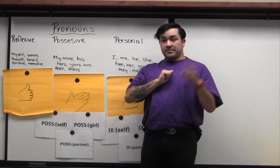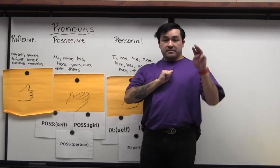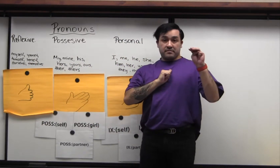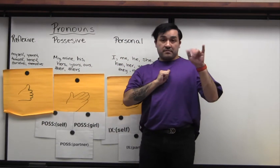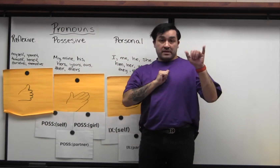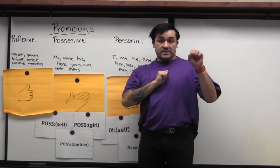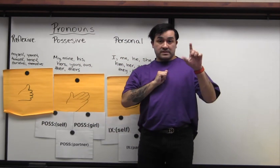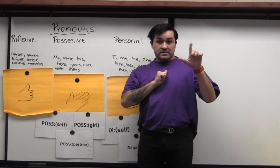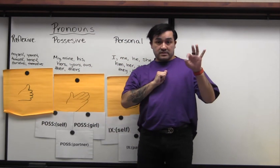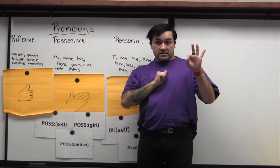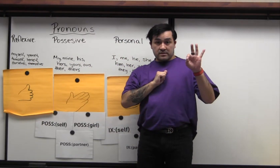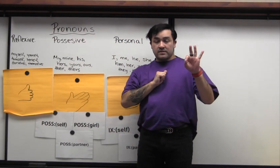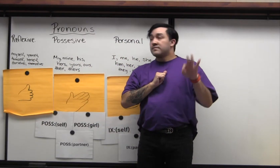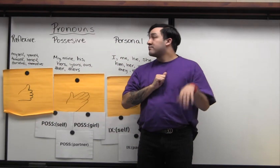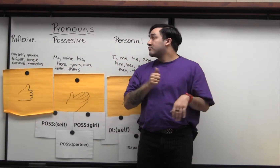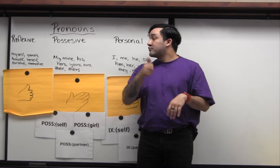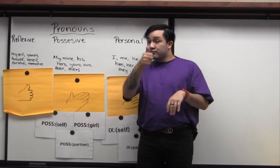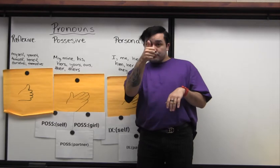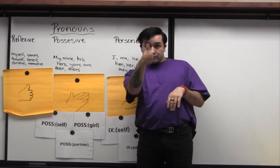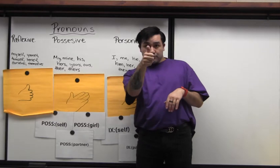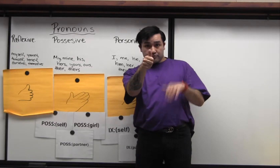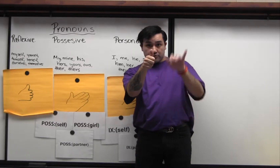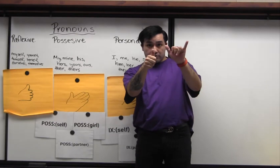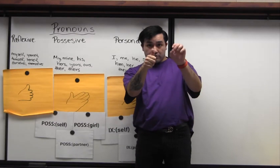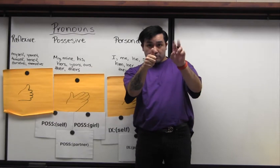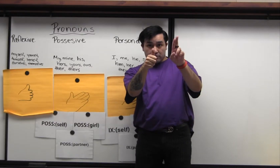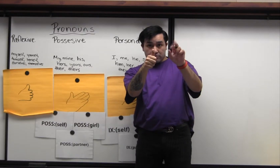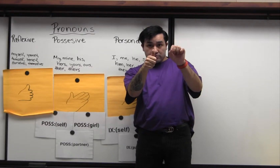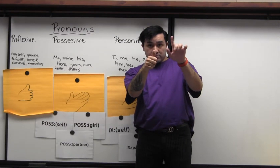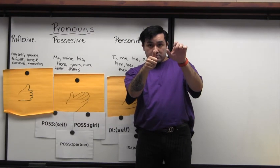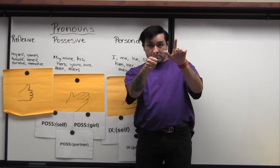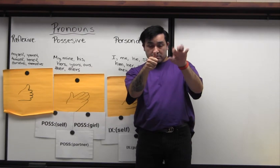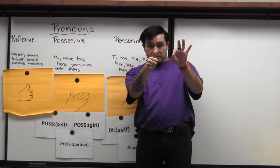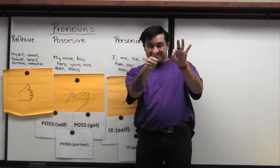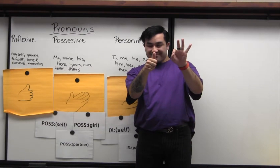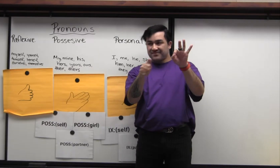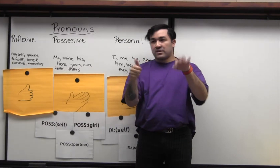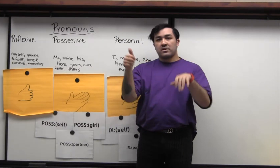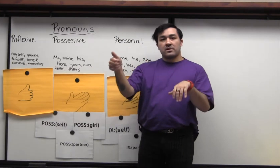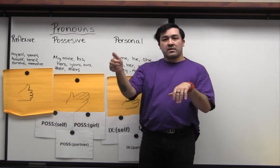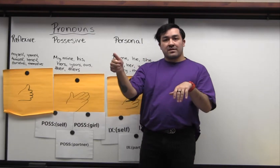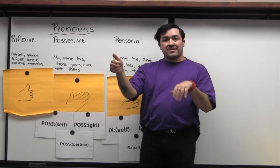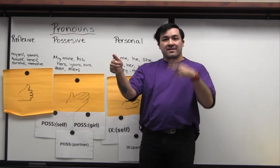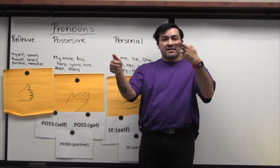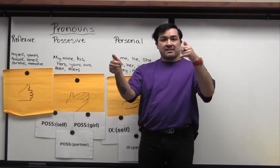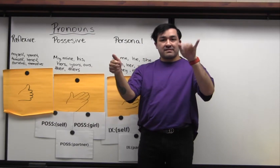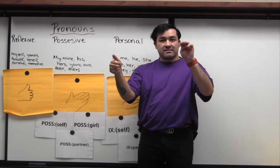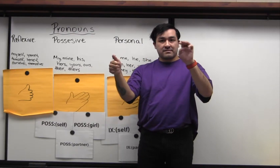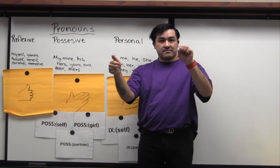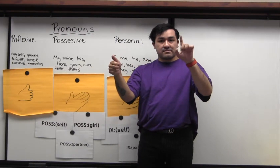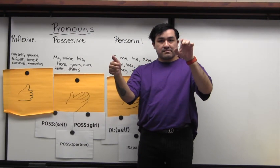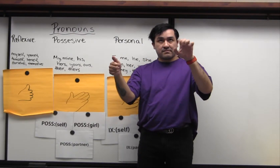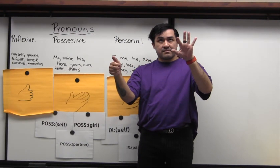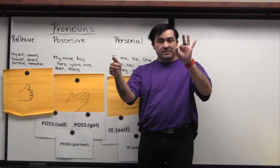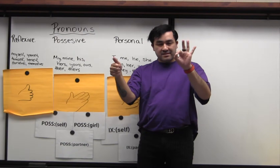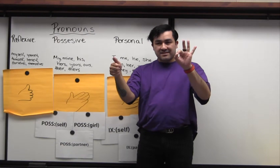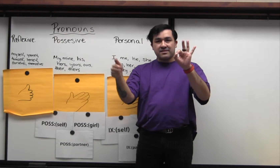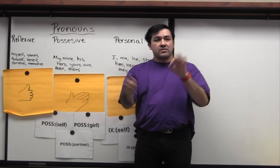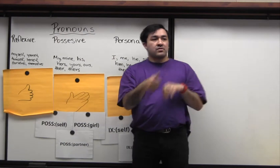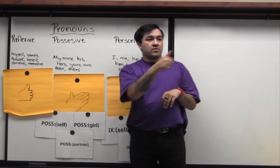the ending self, right? Myself. Or if I did it toward you, yourself. Or if I did it to a person that I set up that was a male